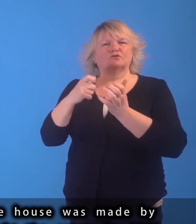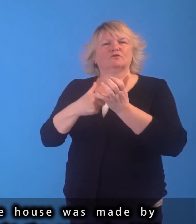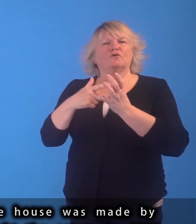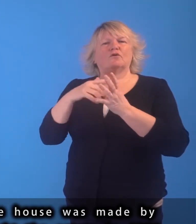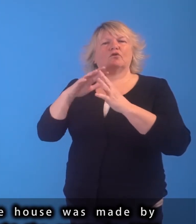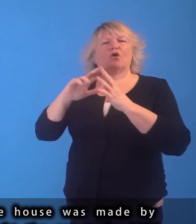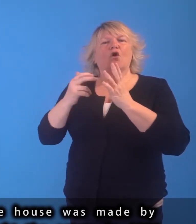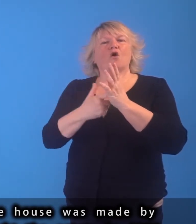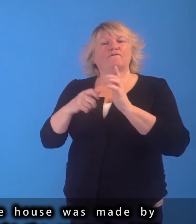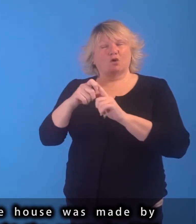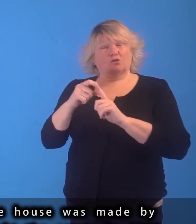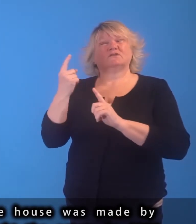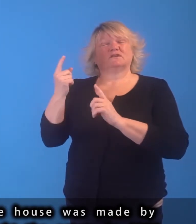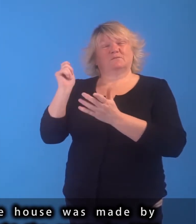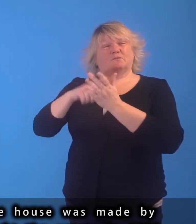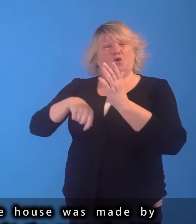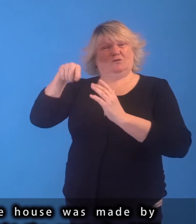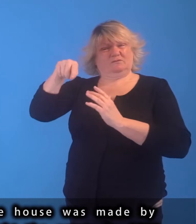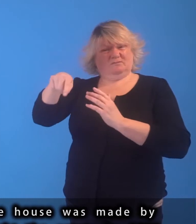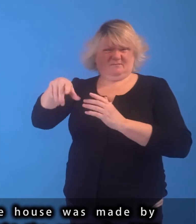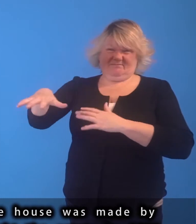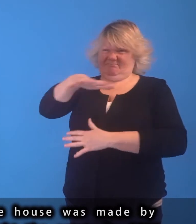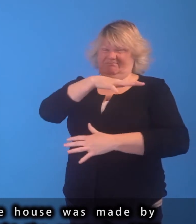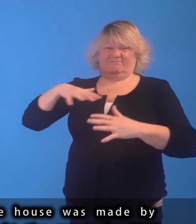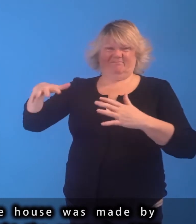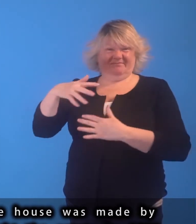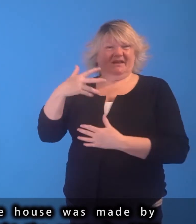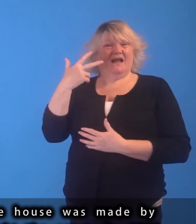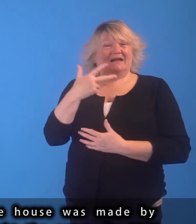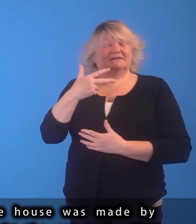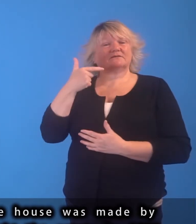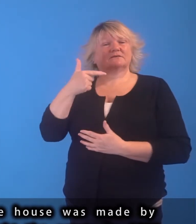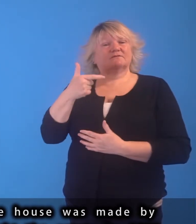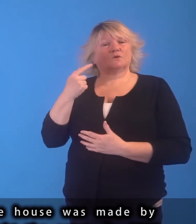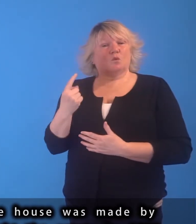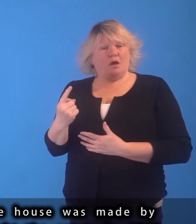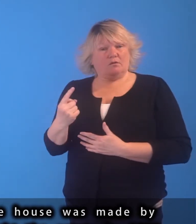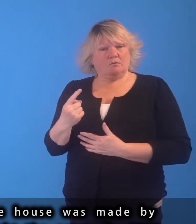who bought the estate in 1871.